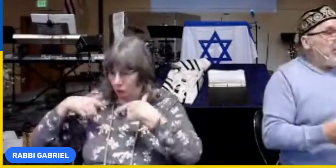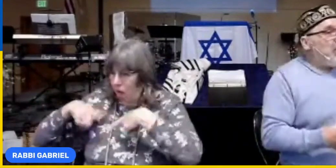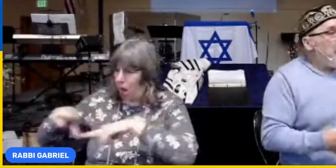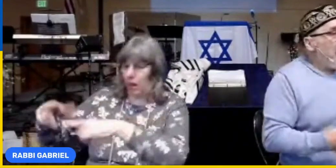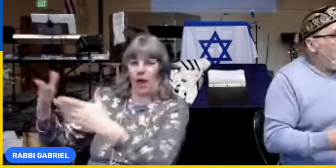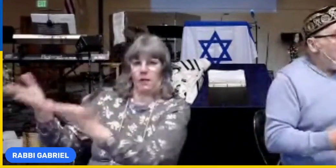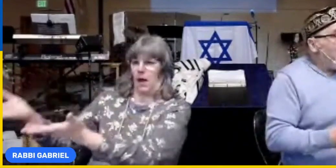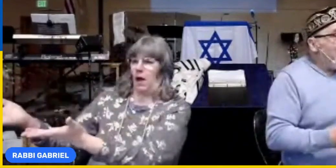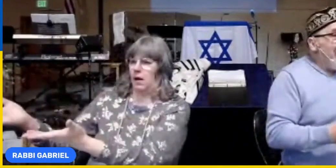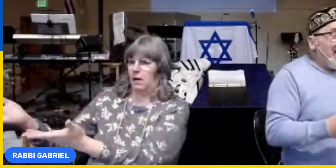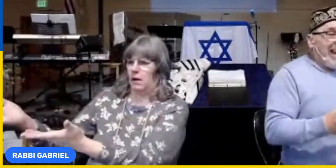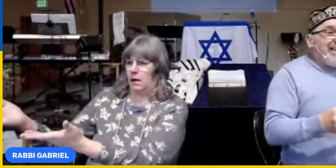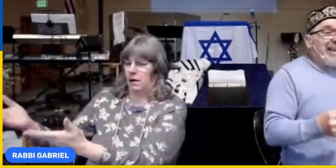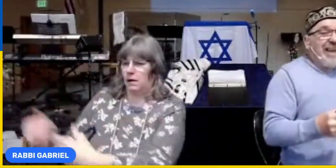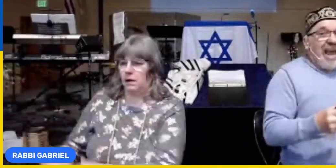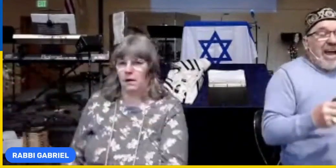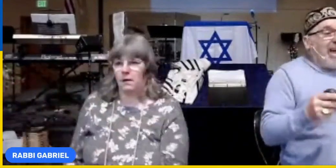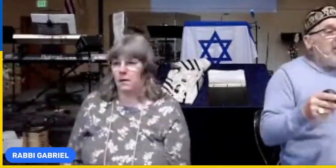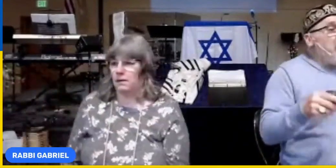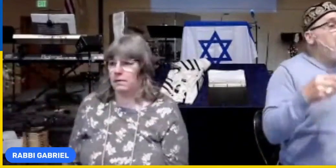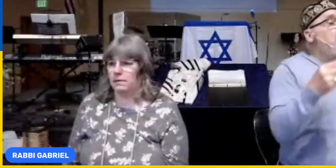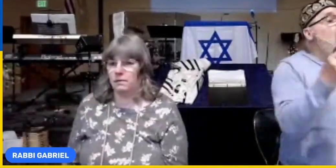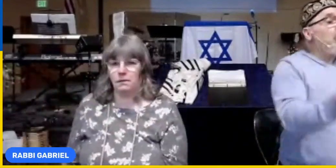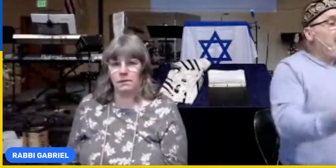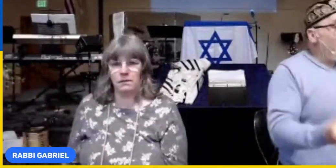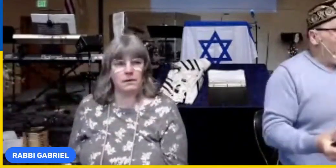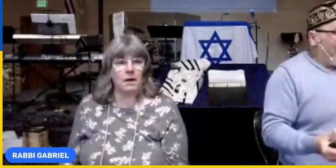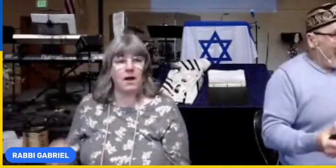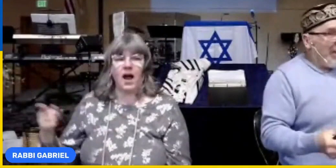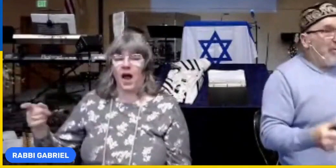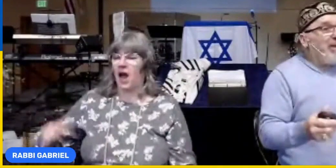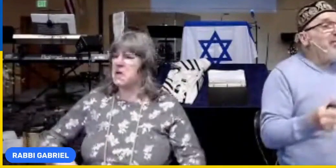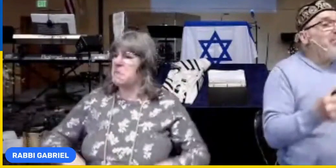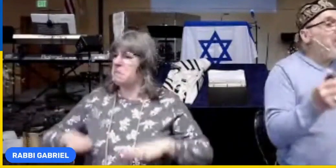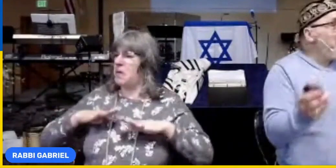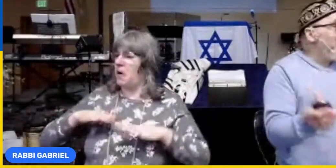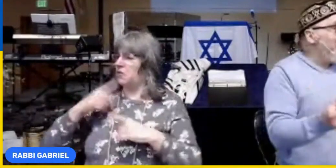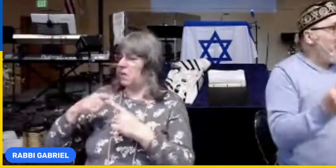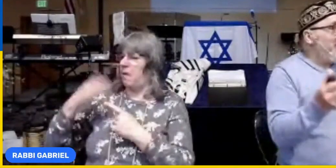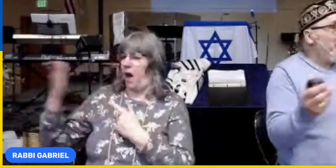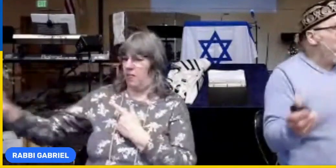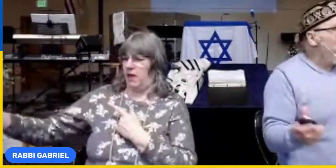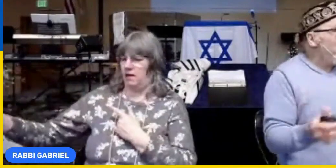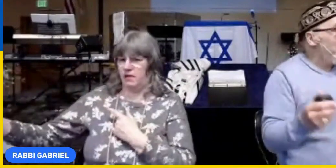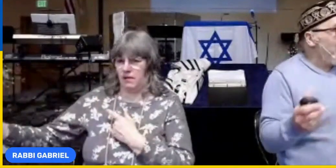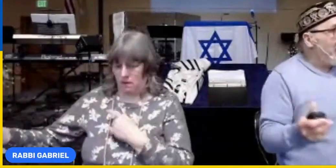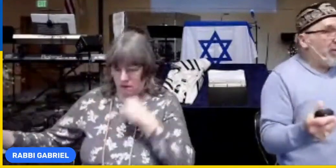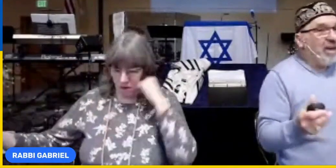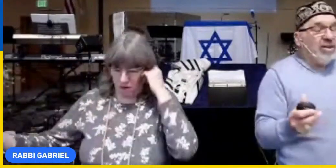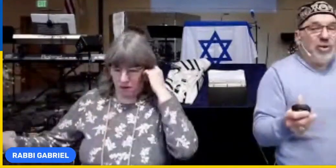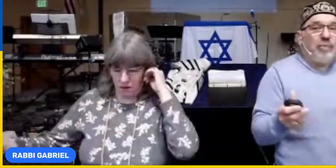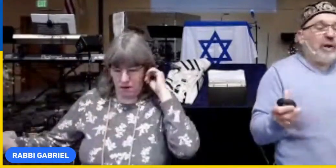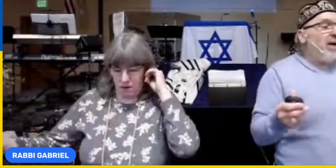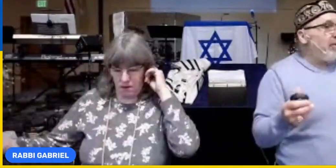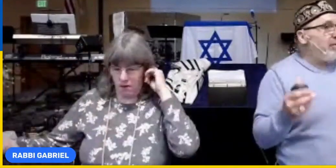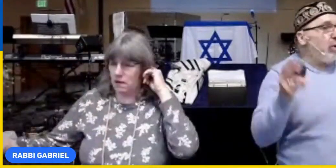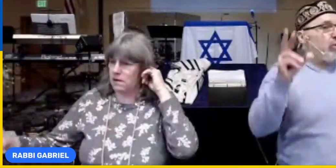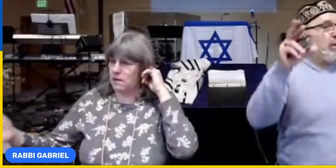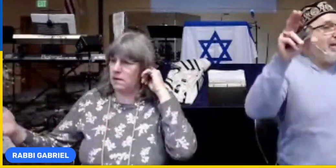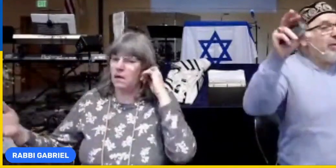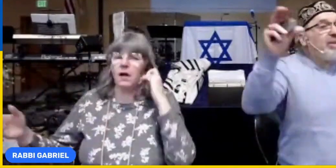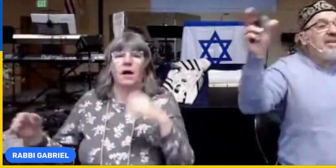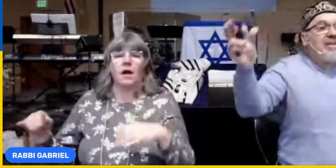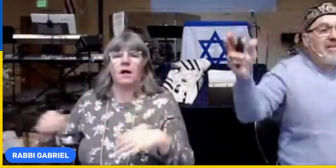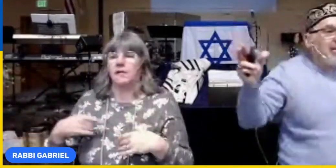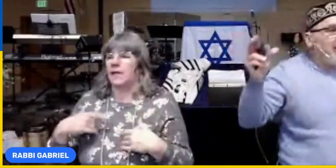who accepted the behavior. And he said, and you boast of it. They were even boasting of their situation, that they were so proud of